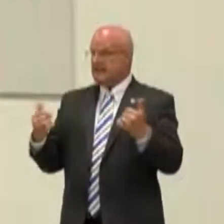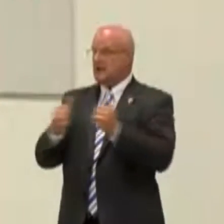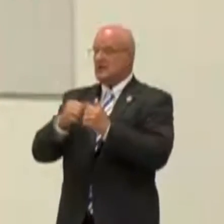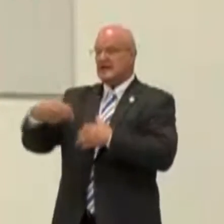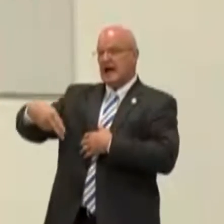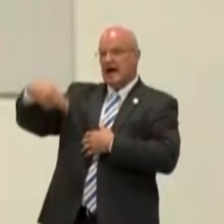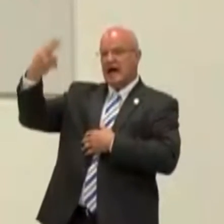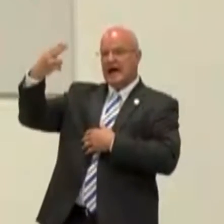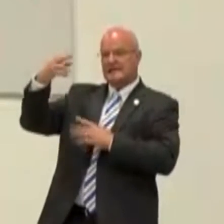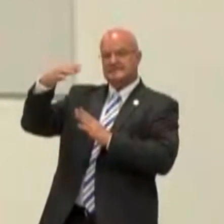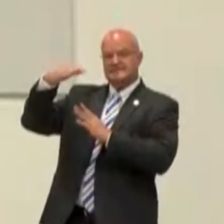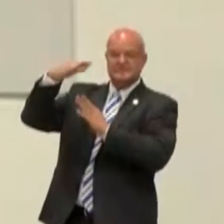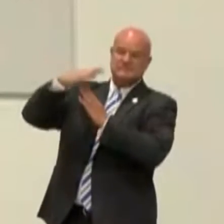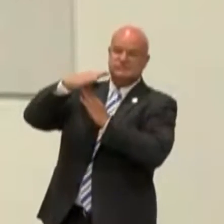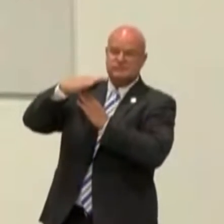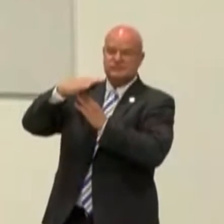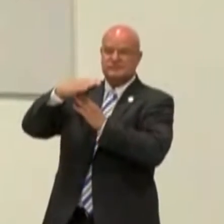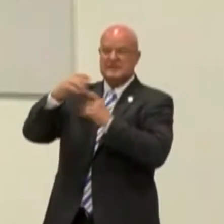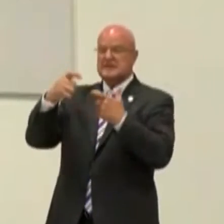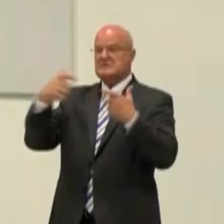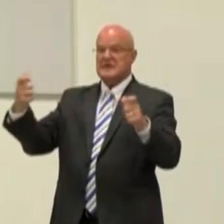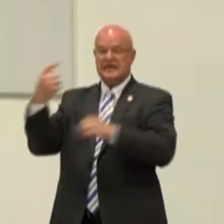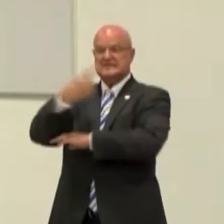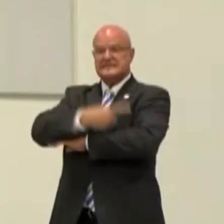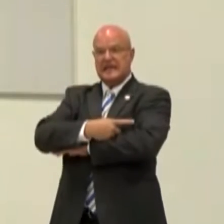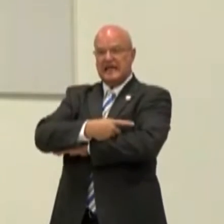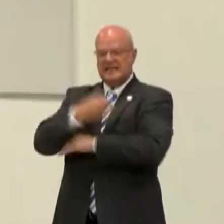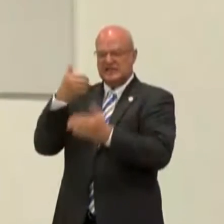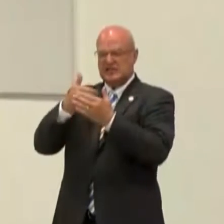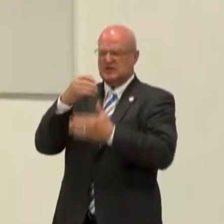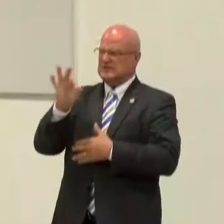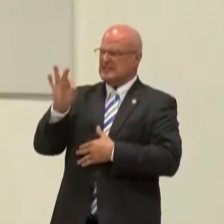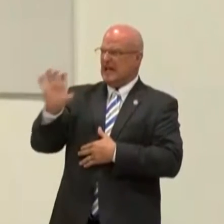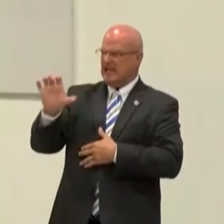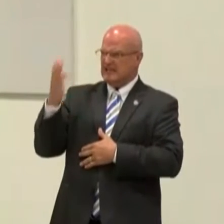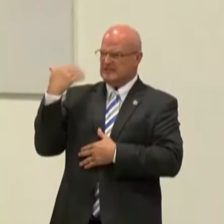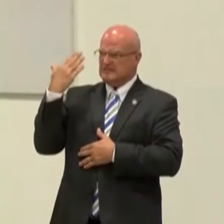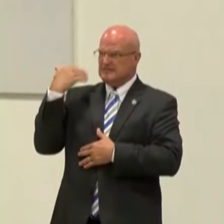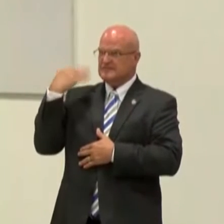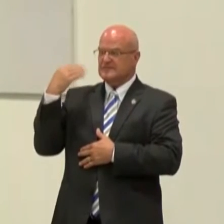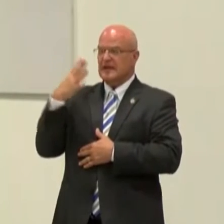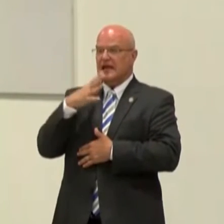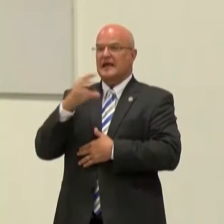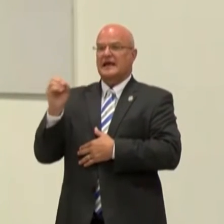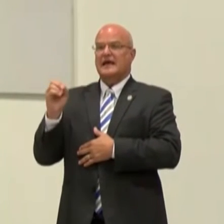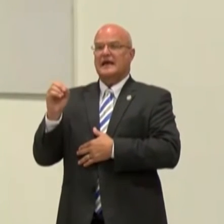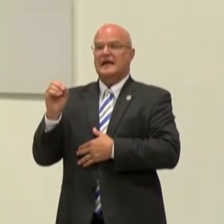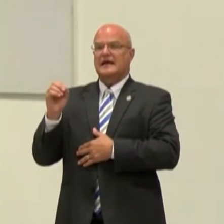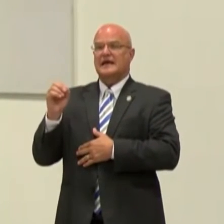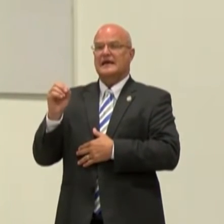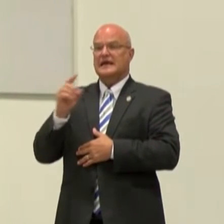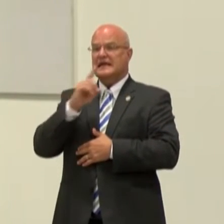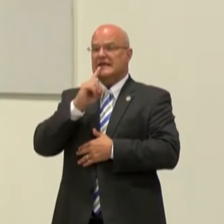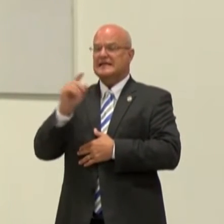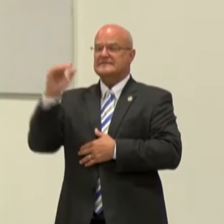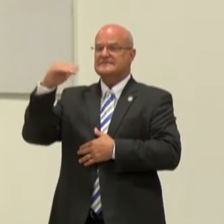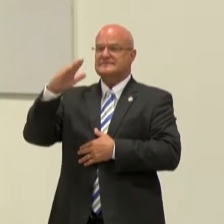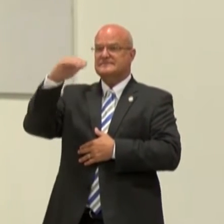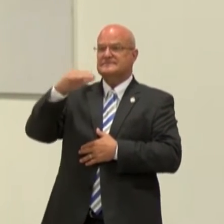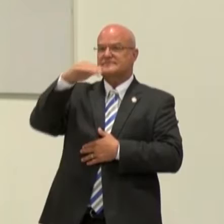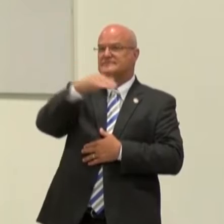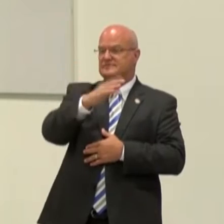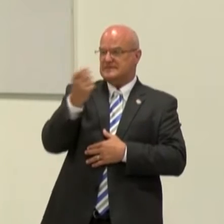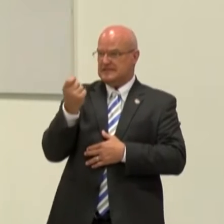the height of the biggest day was close to 900, and it's sort of varied